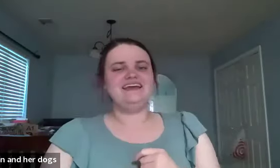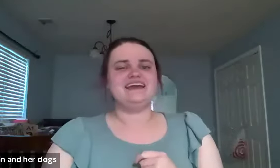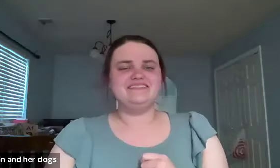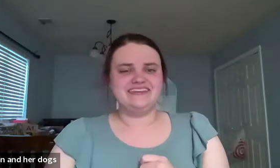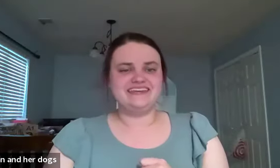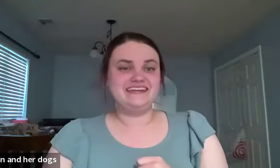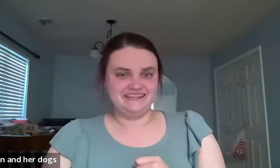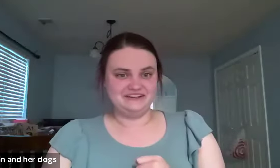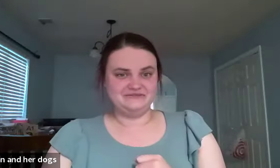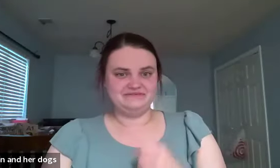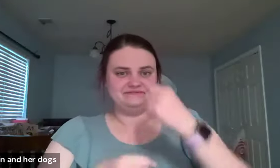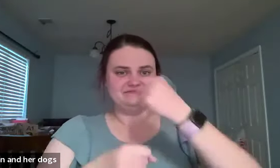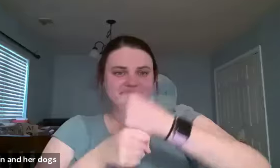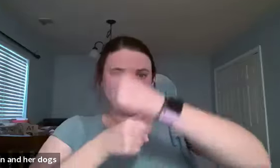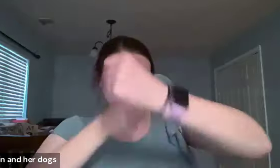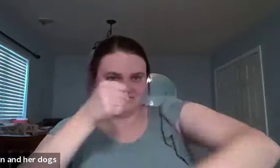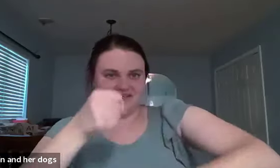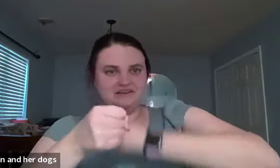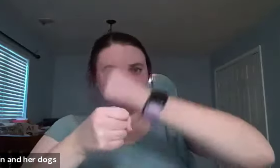Okay. And then year. Year.